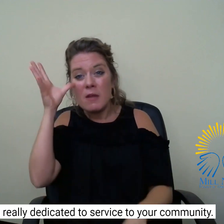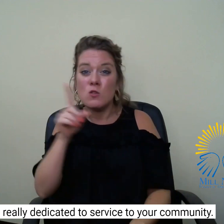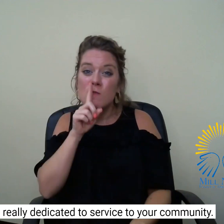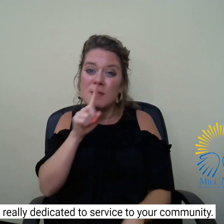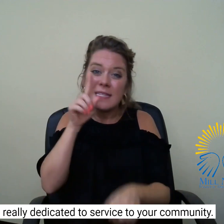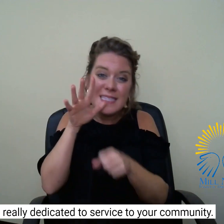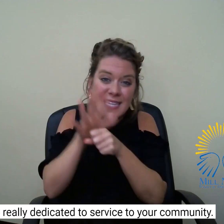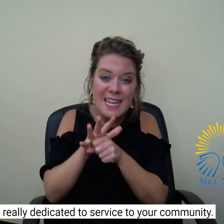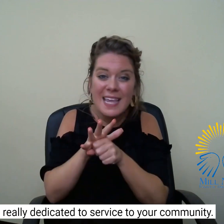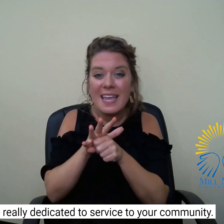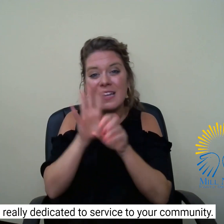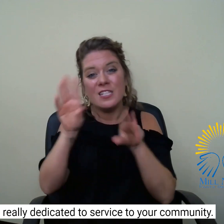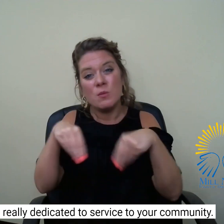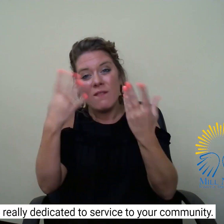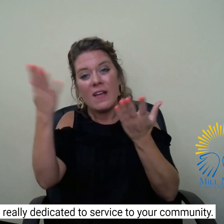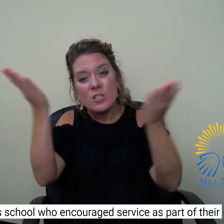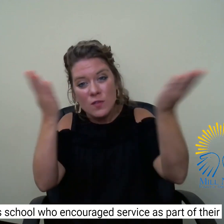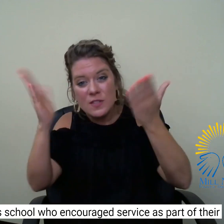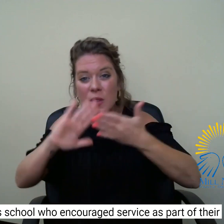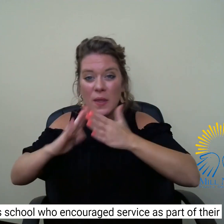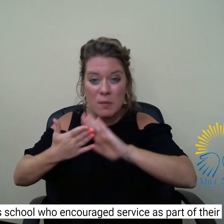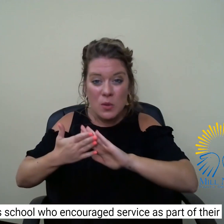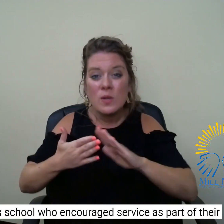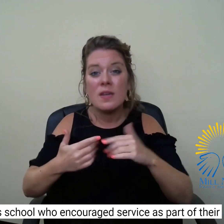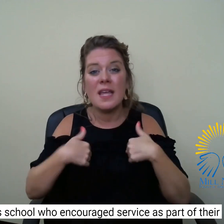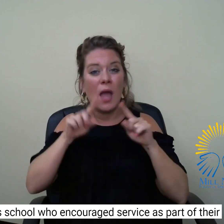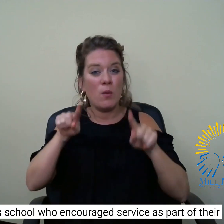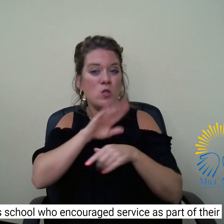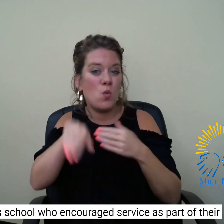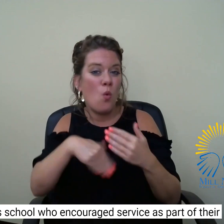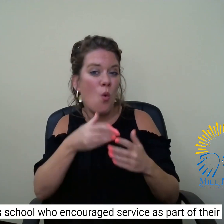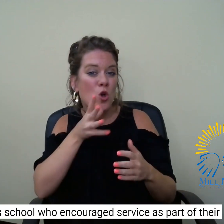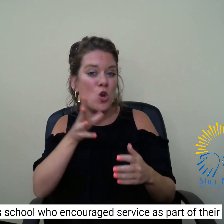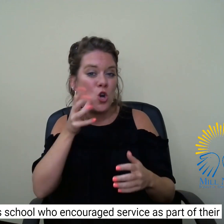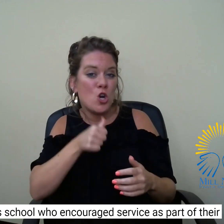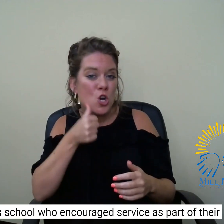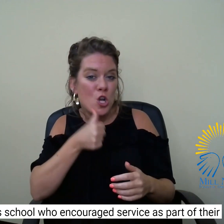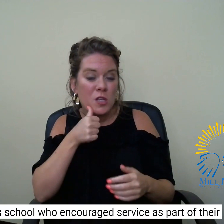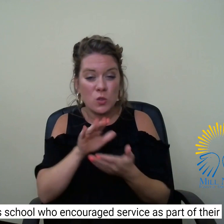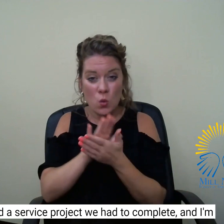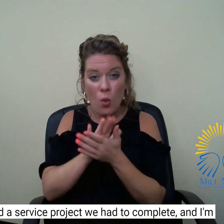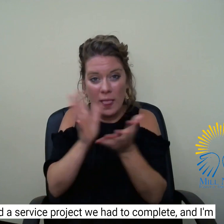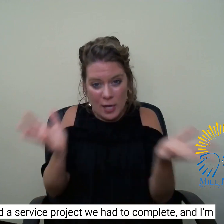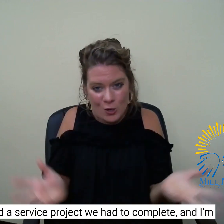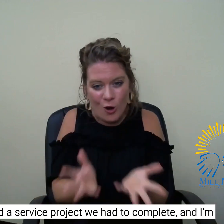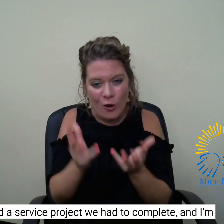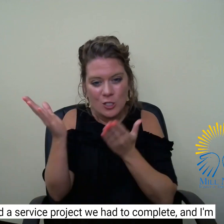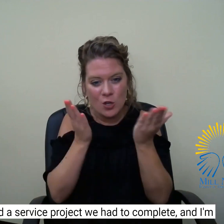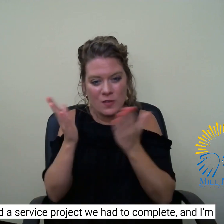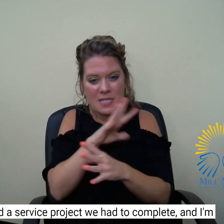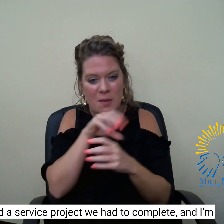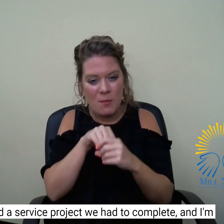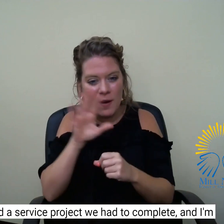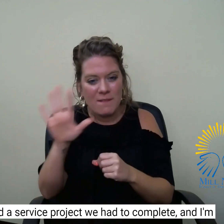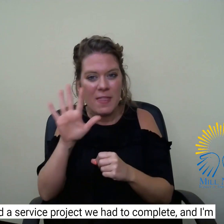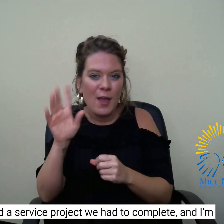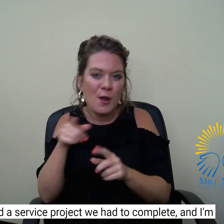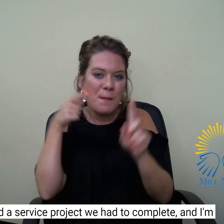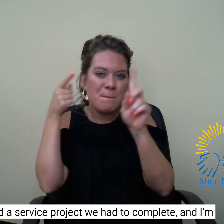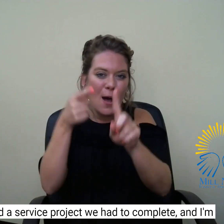dedicated to service to your community. I went to an all-girls school who encouraged service as part of their motto, and we had a service project we had to complete, and